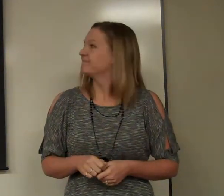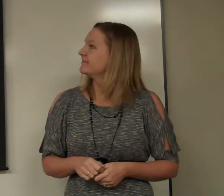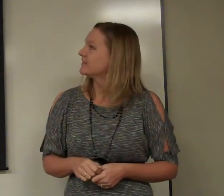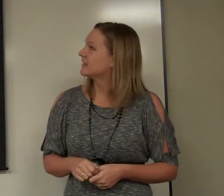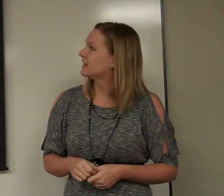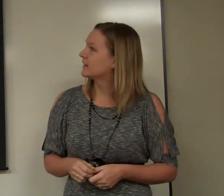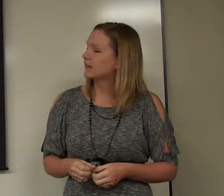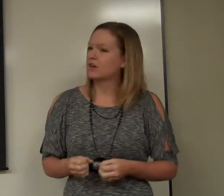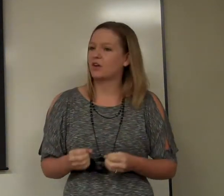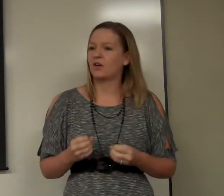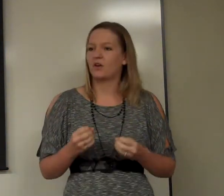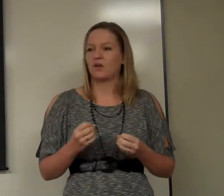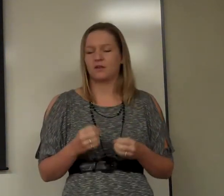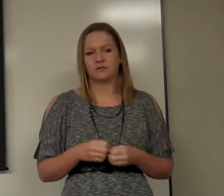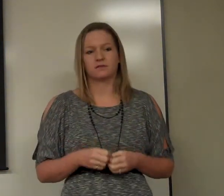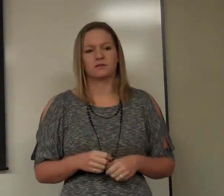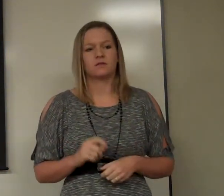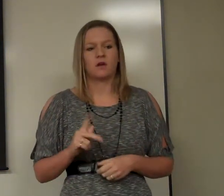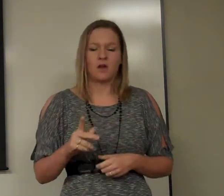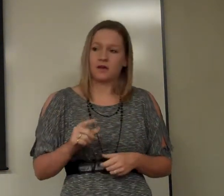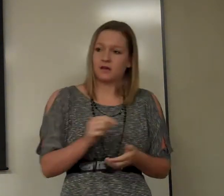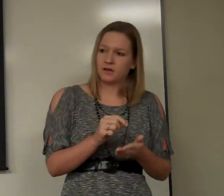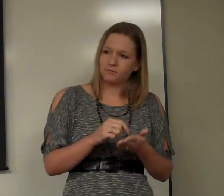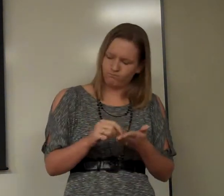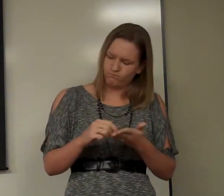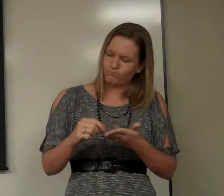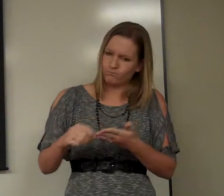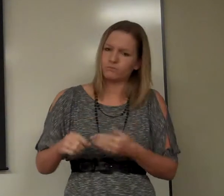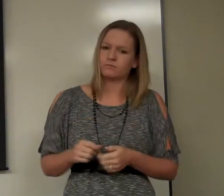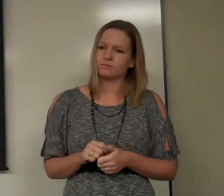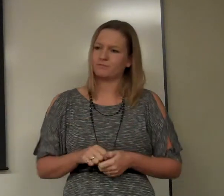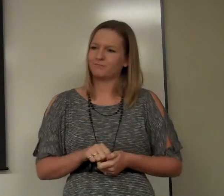Give you a couple seconds to catch up on your notes.